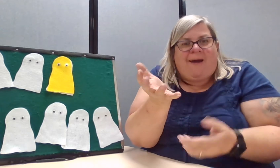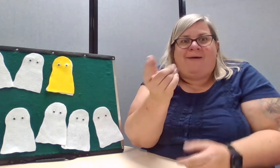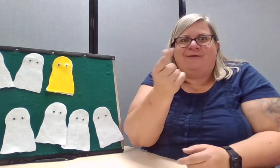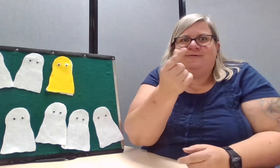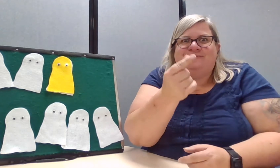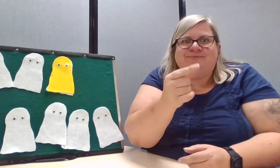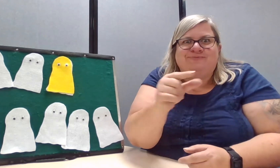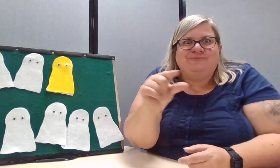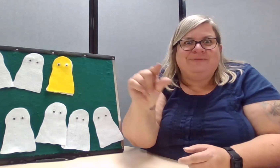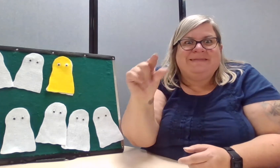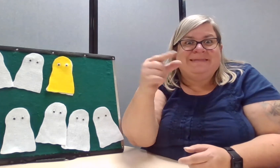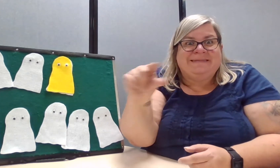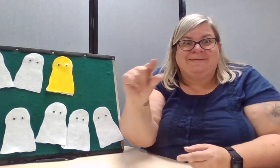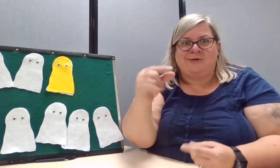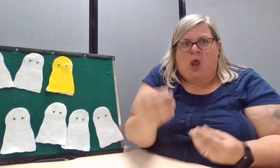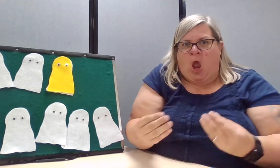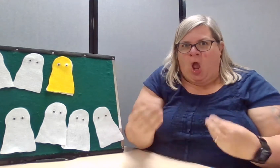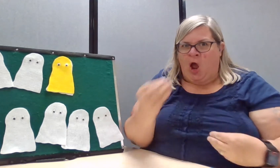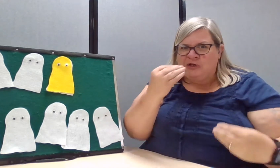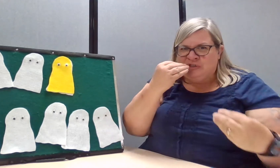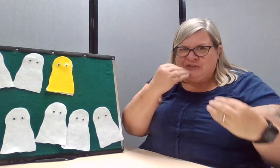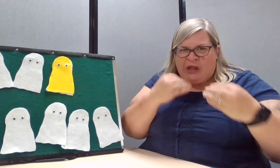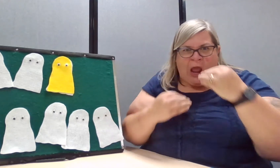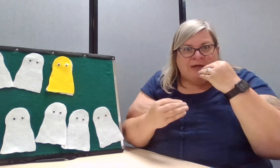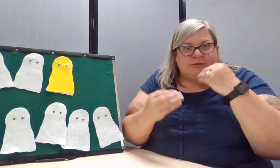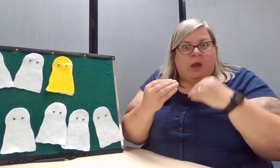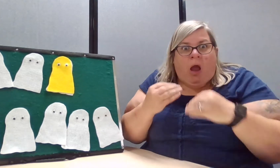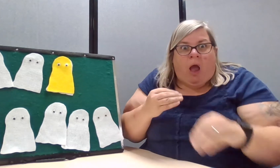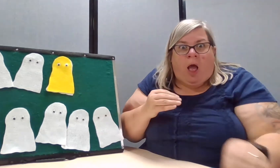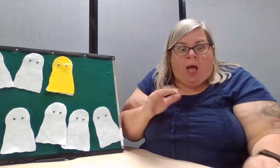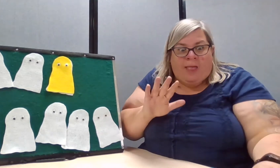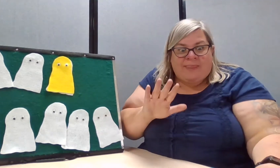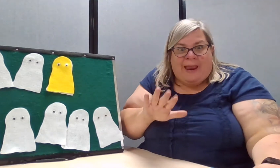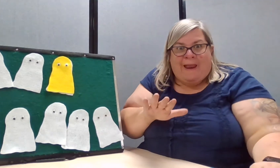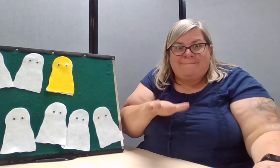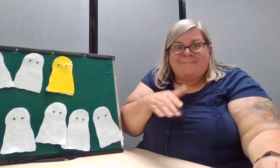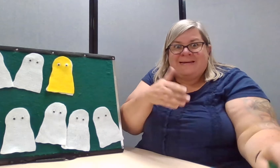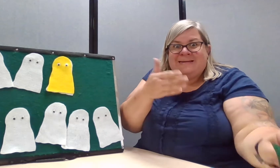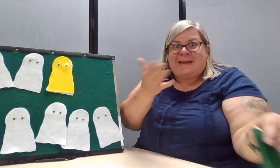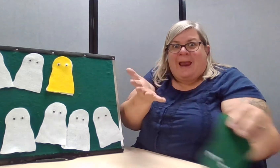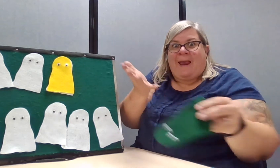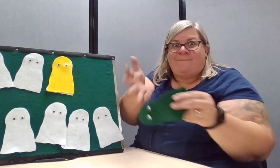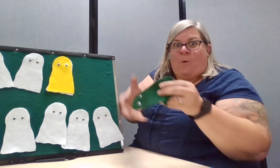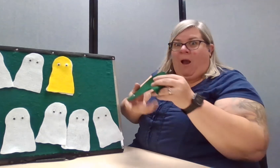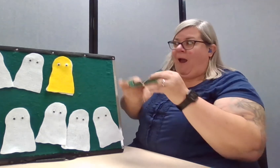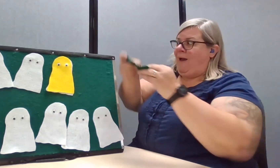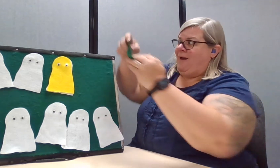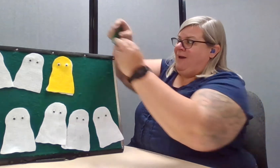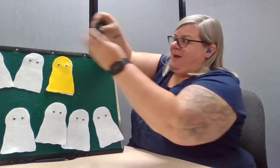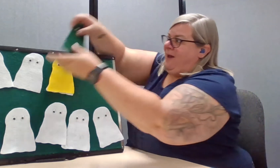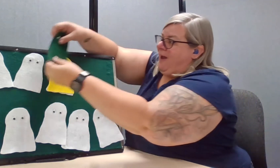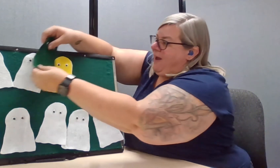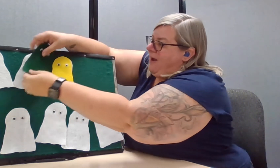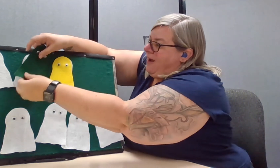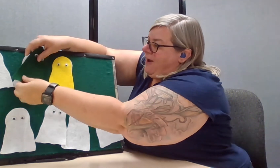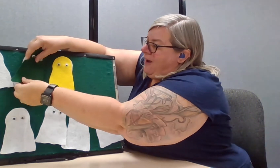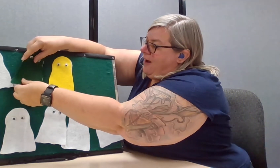lettuce? Green. So the little ghost ate all the lettuce and